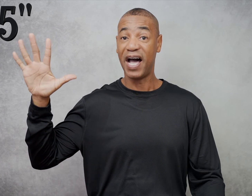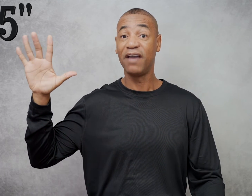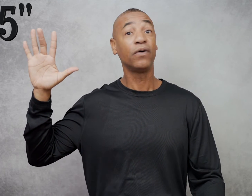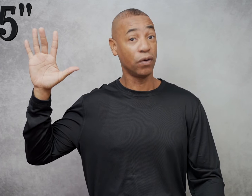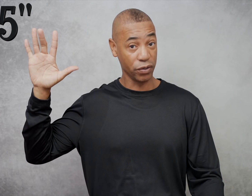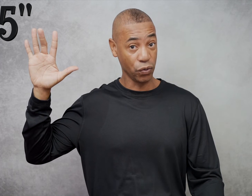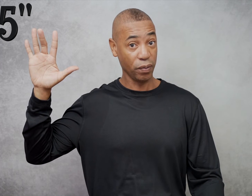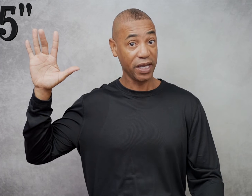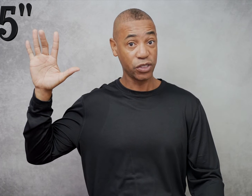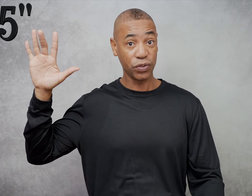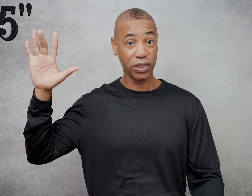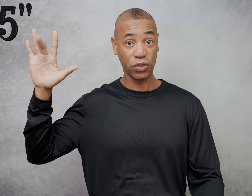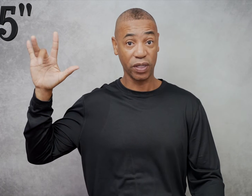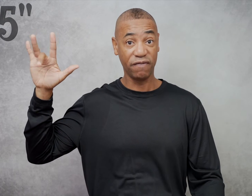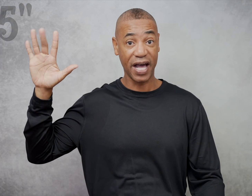25, or normally as you would see, 25,